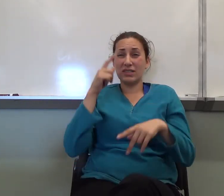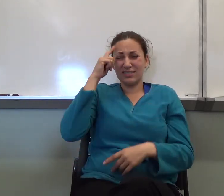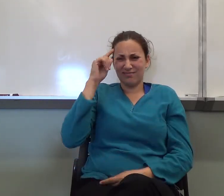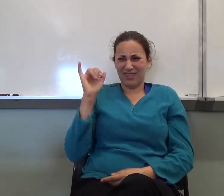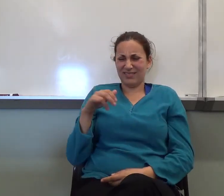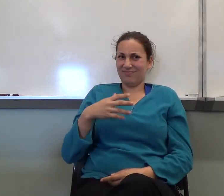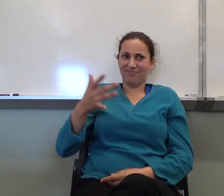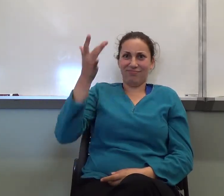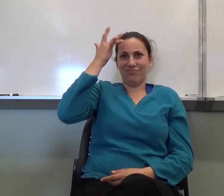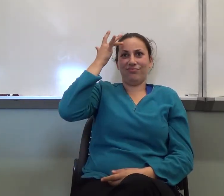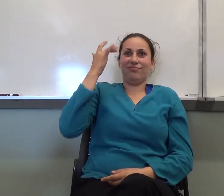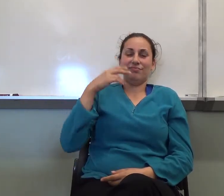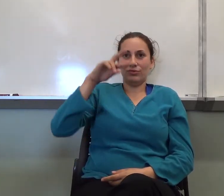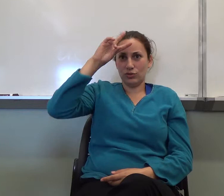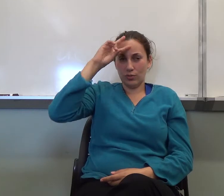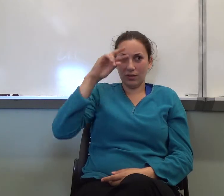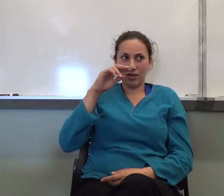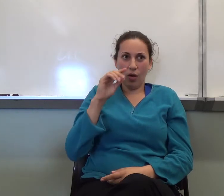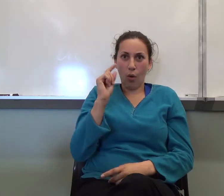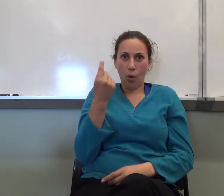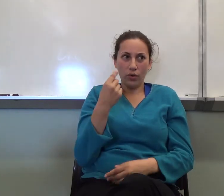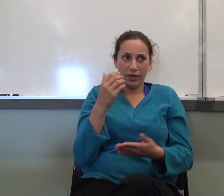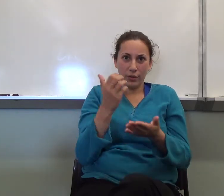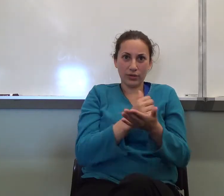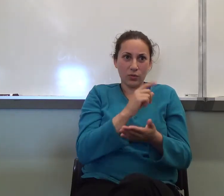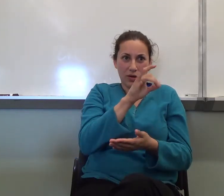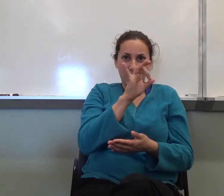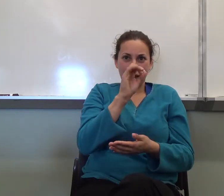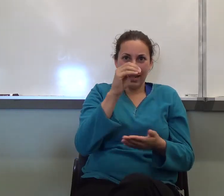I mean, poor kid only makes $180,000 a year